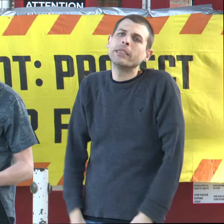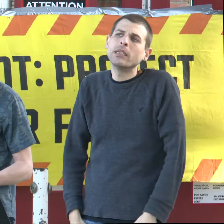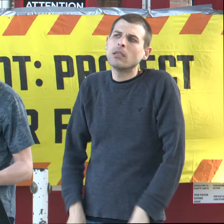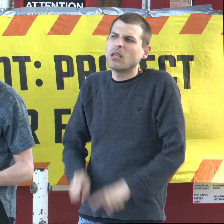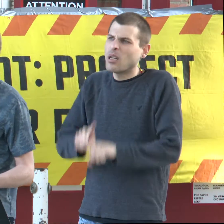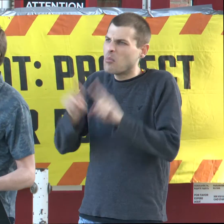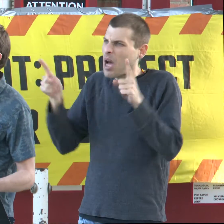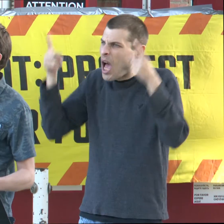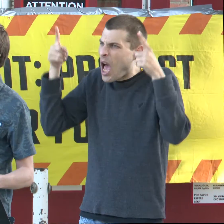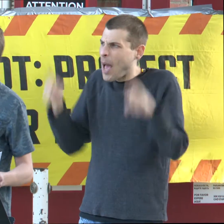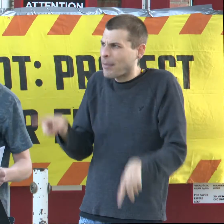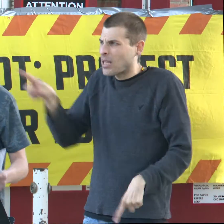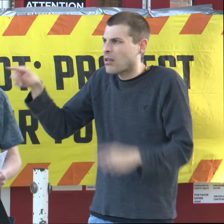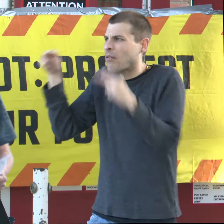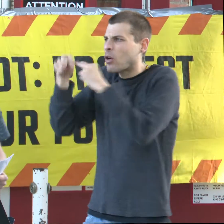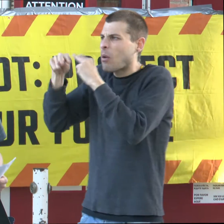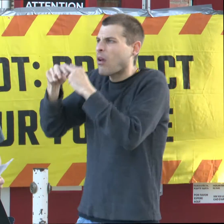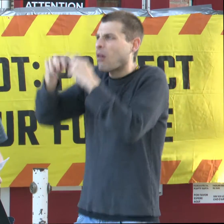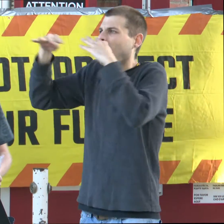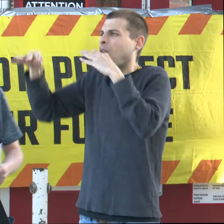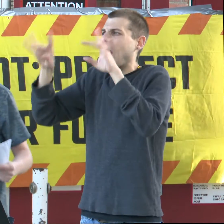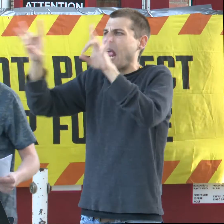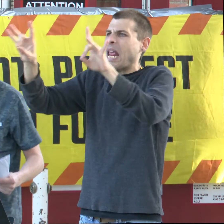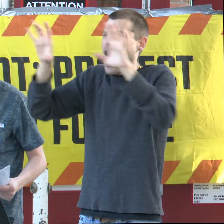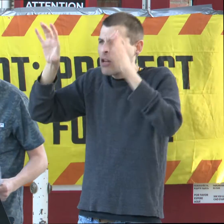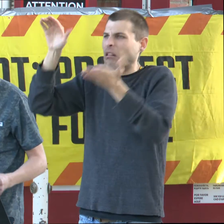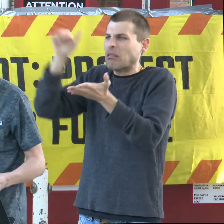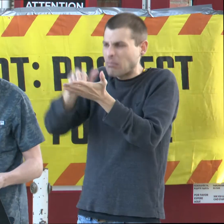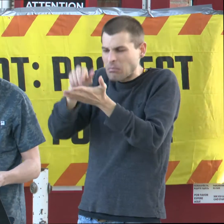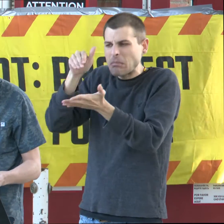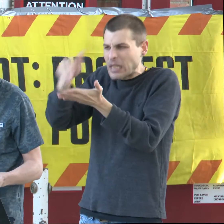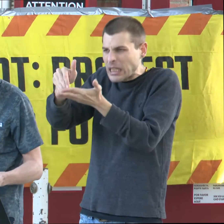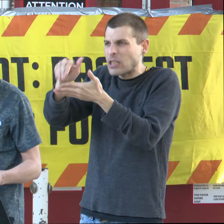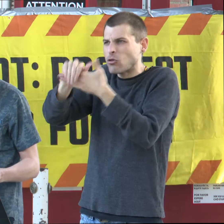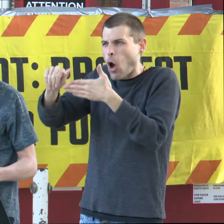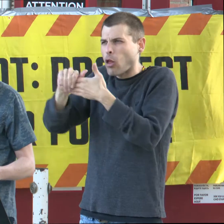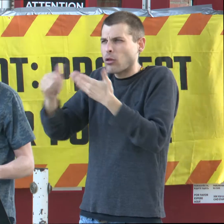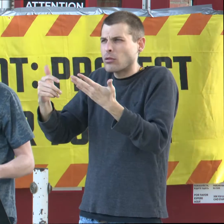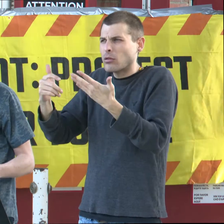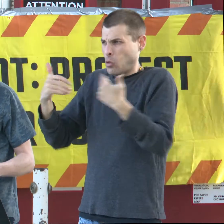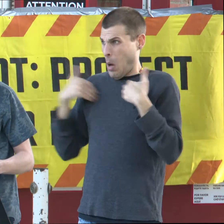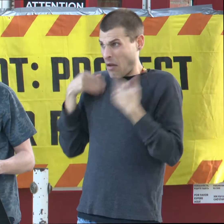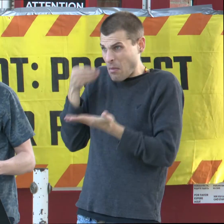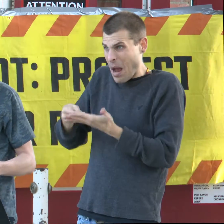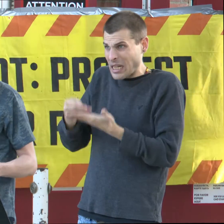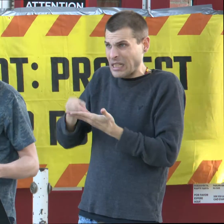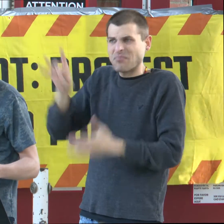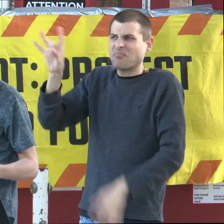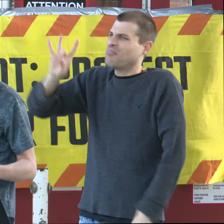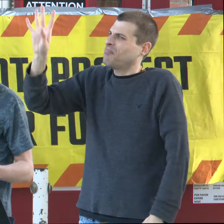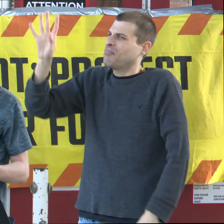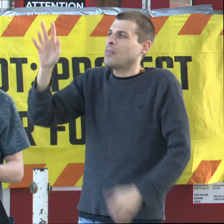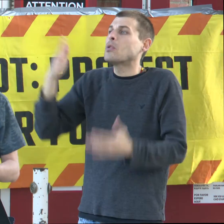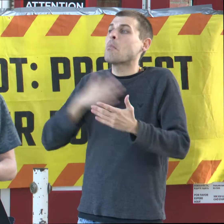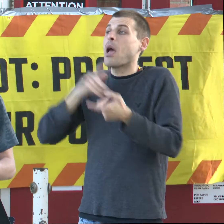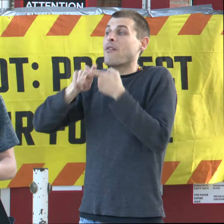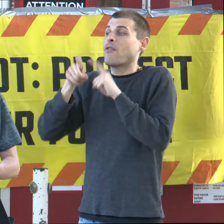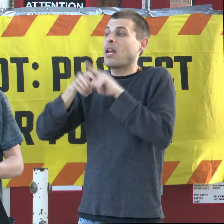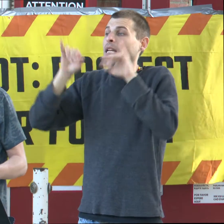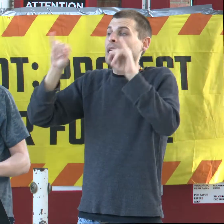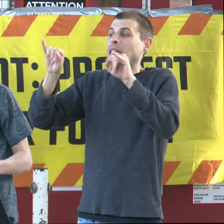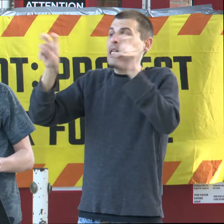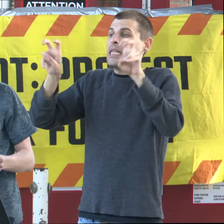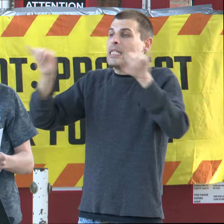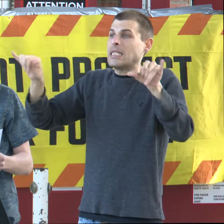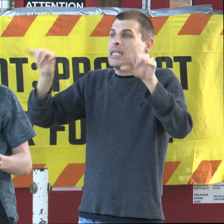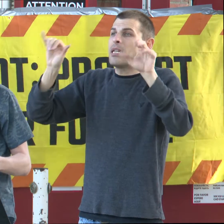expansion. So to talk a little bit more about traffic justice and traffic safety, my good friend Izzy Armenta. Izzy is the Transportation Justice